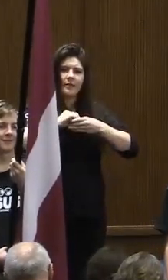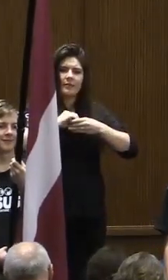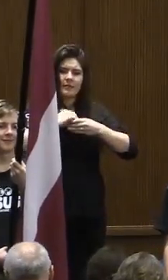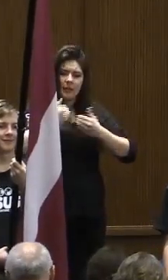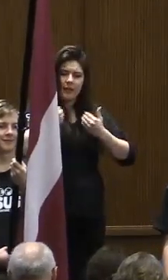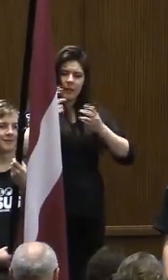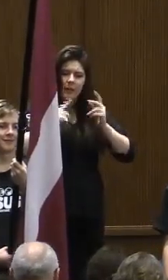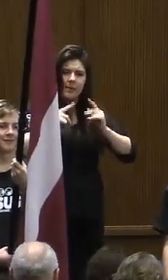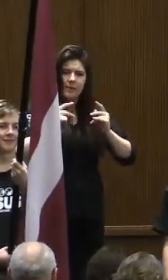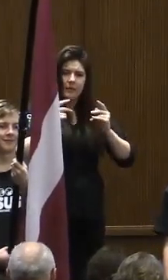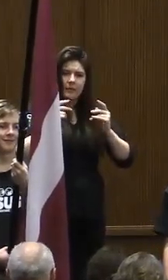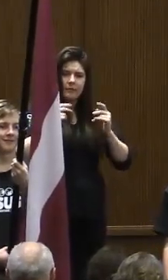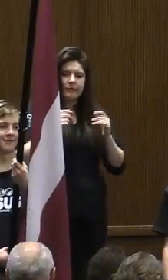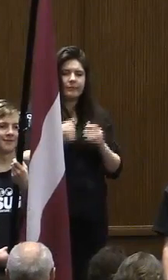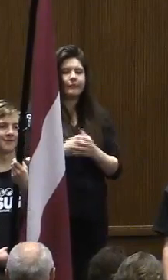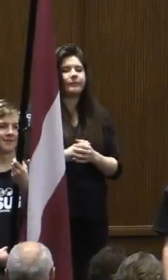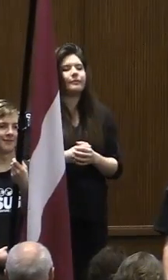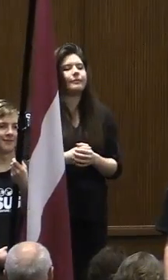people.